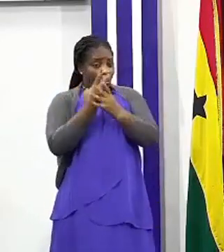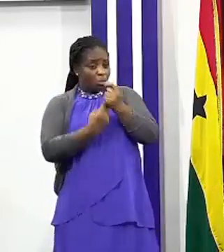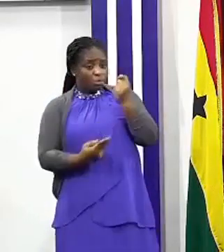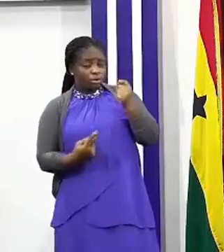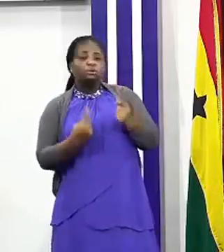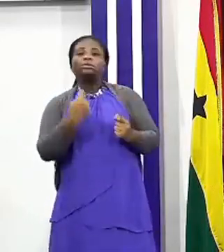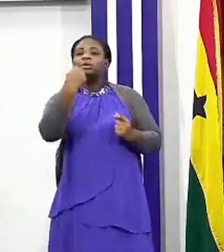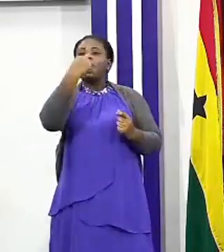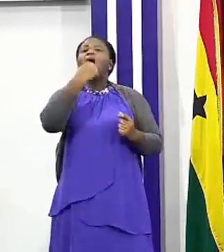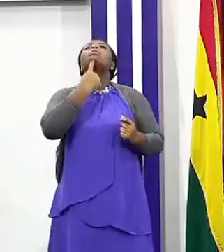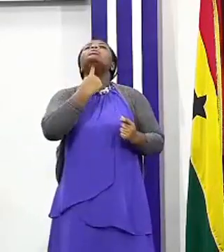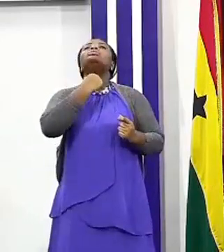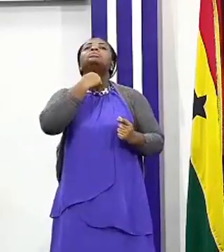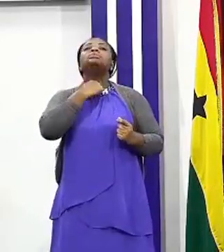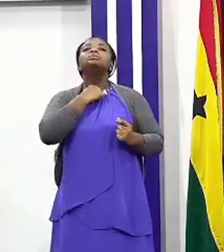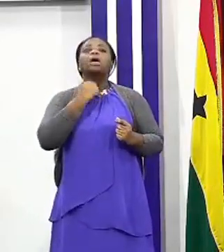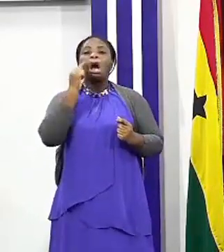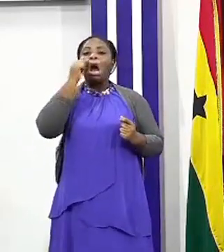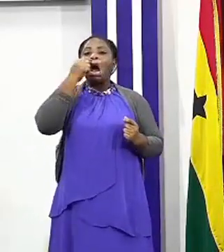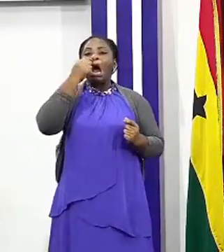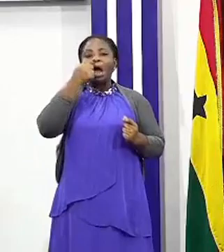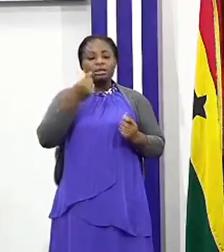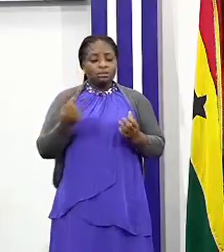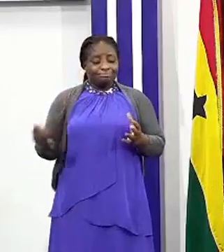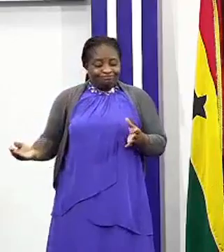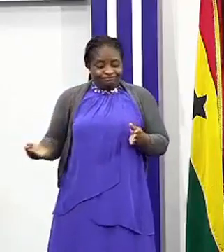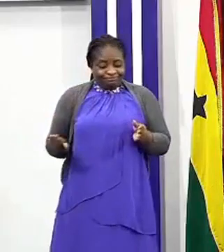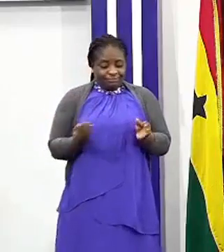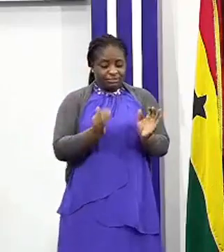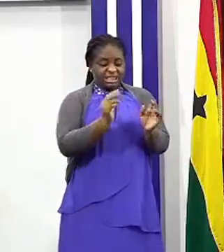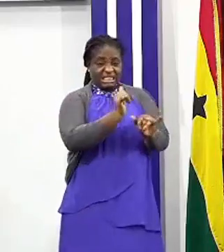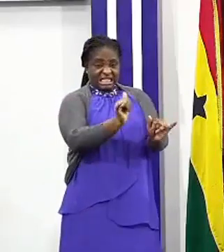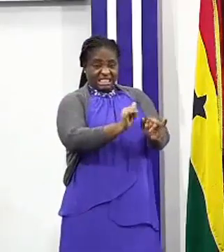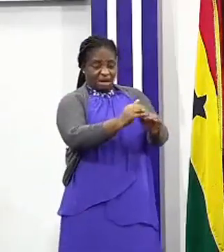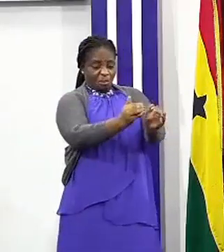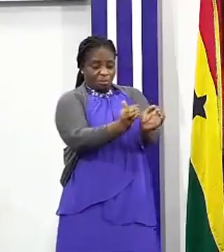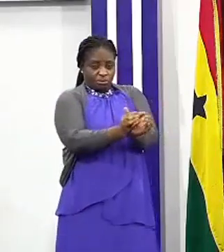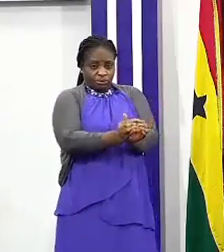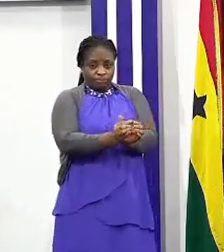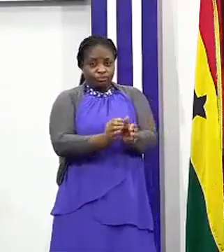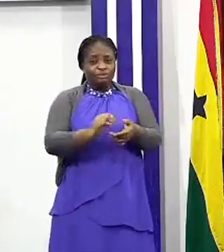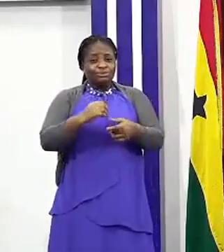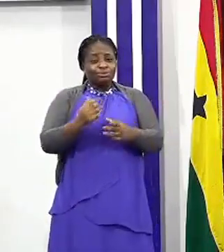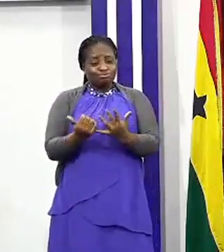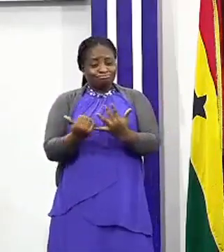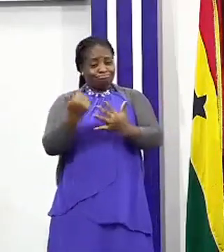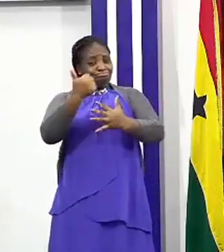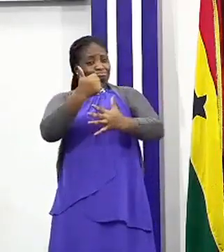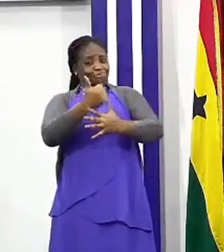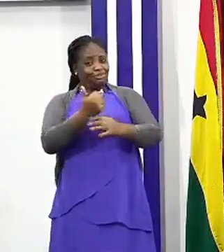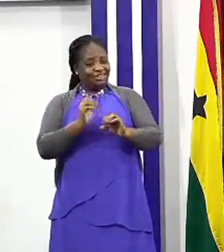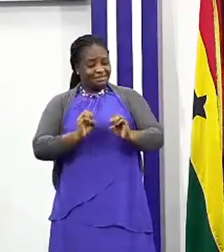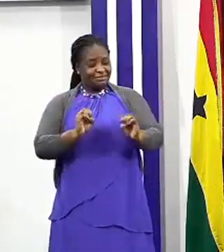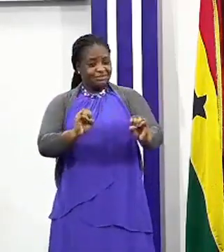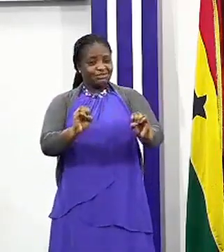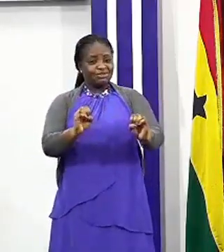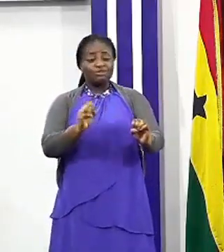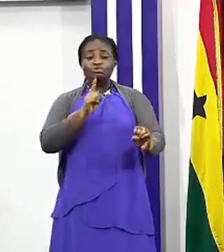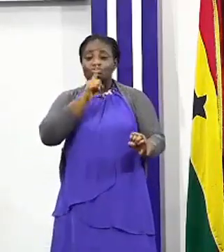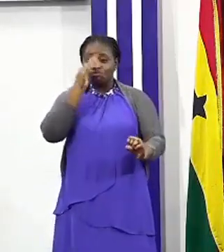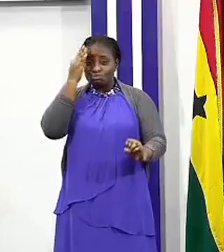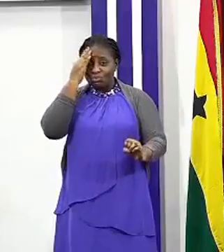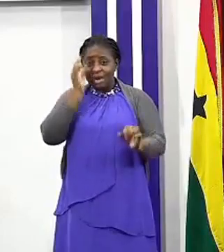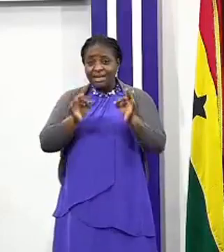a throat swab and a nasal swab, and they are put into the same container. This is just to improve the efficiency of detection of this